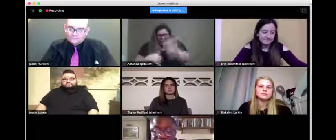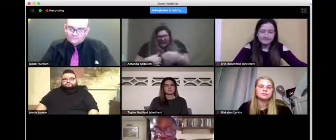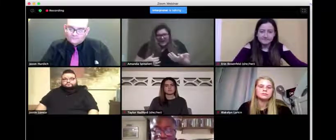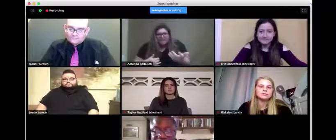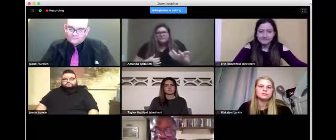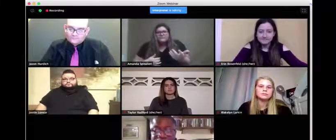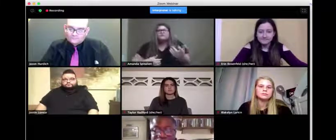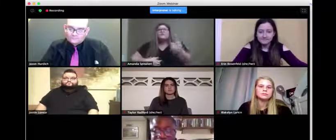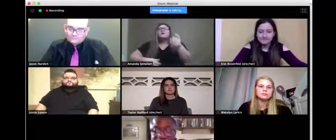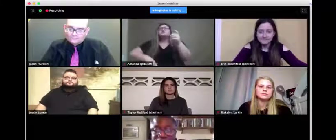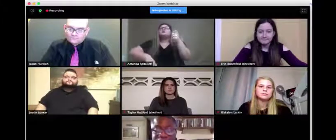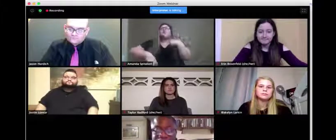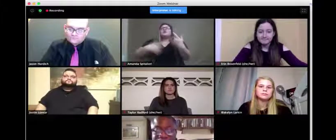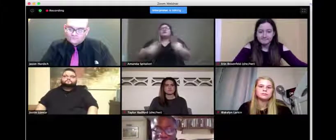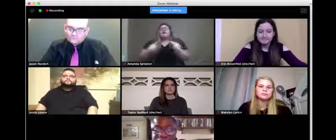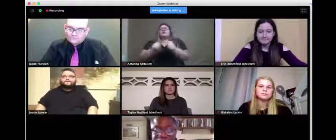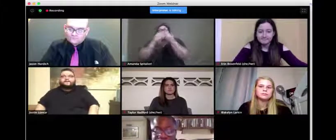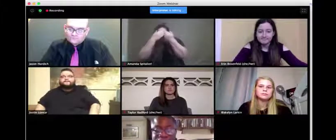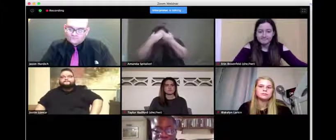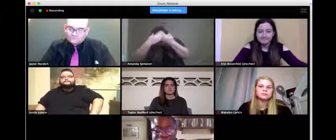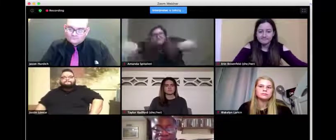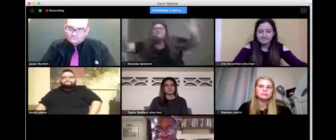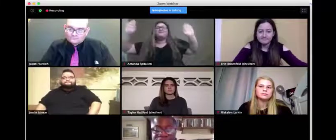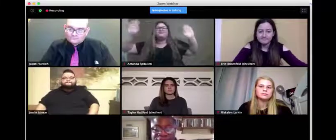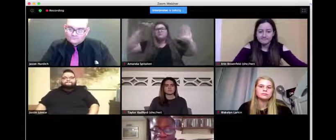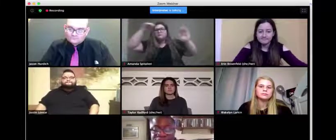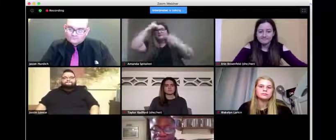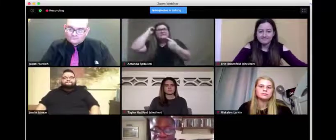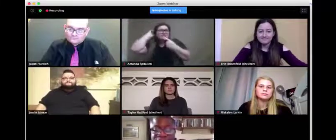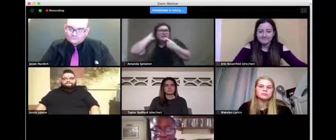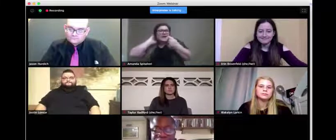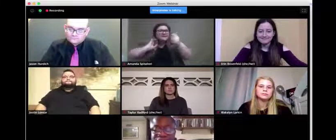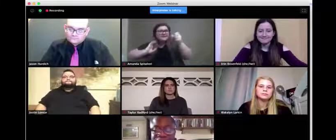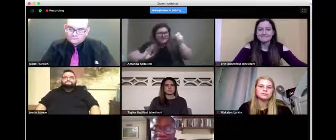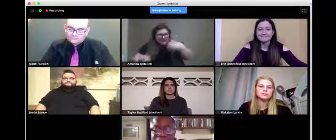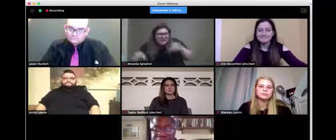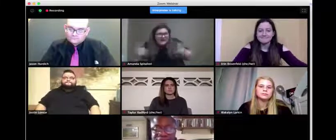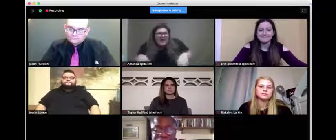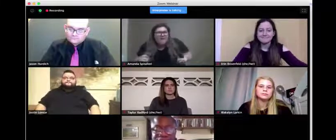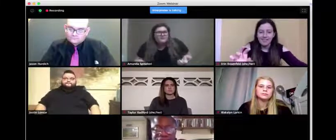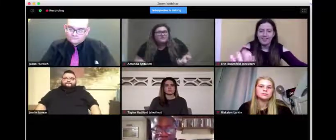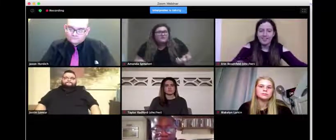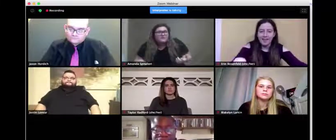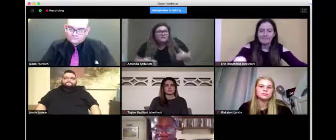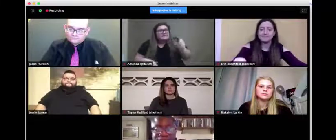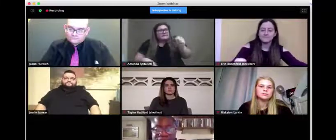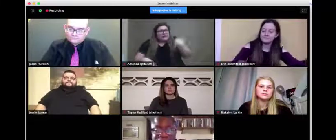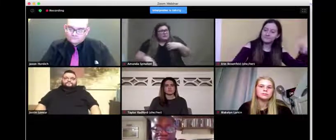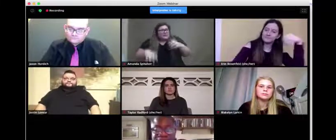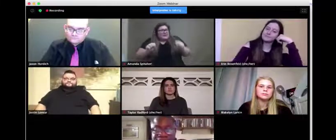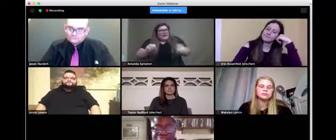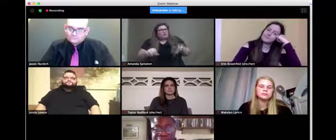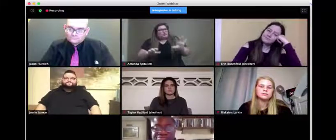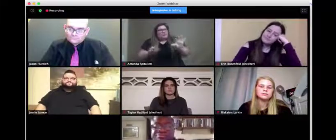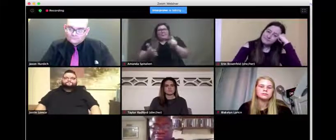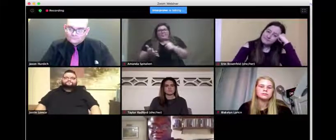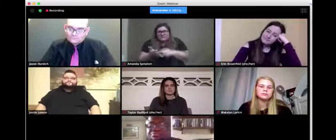open their minds and say, yes, we can do that. We can do this. We can do all these things, and try to educate and try to